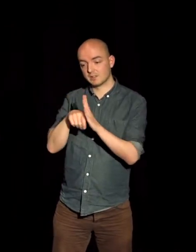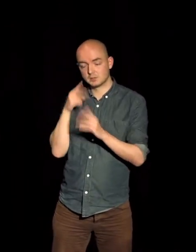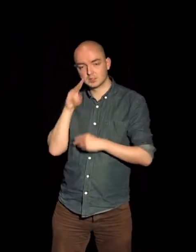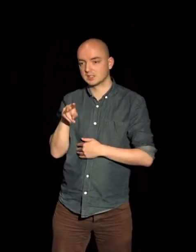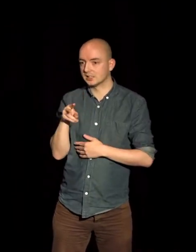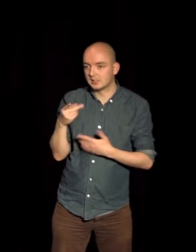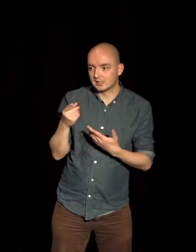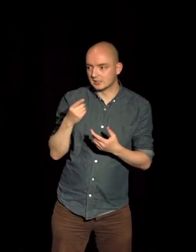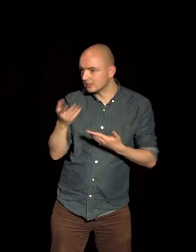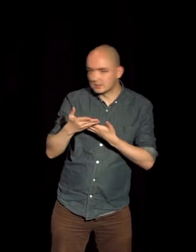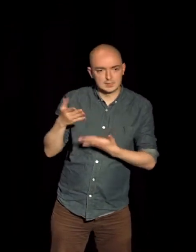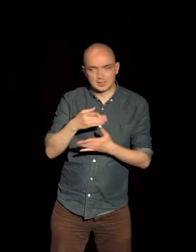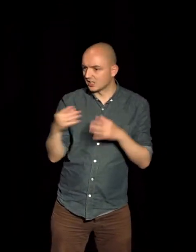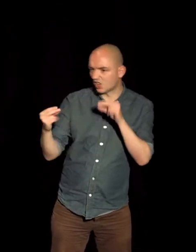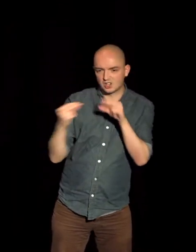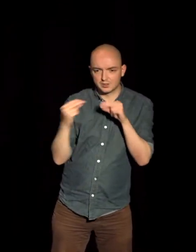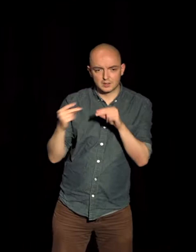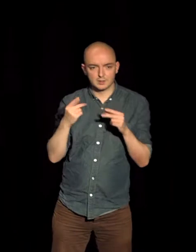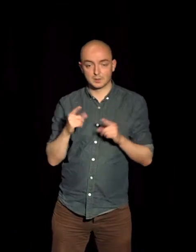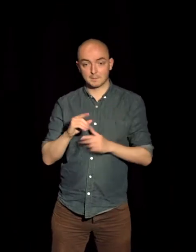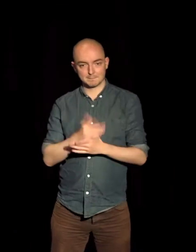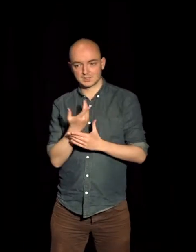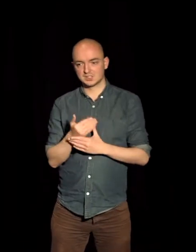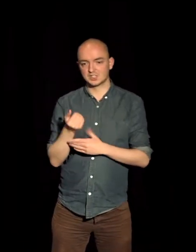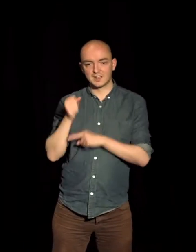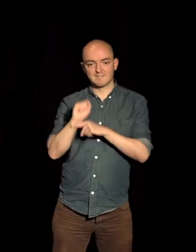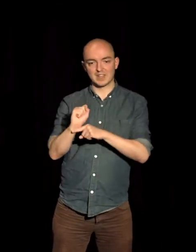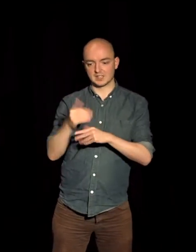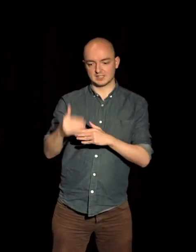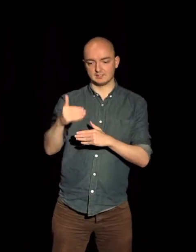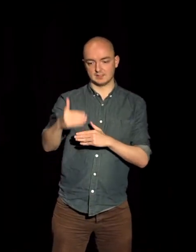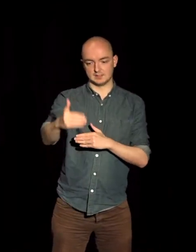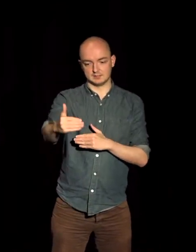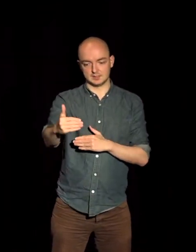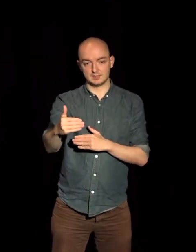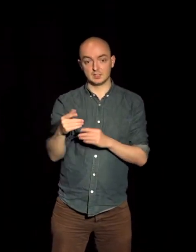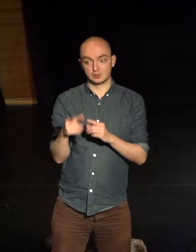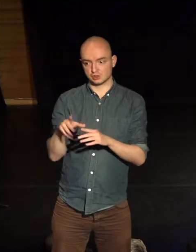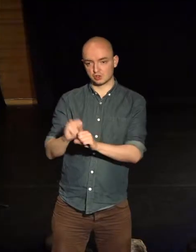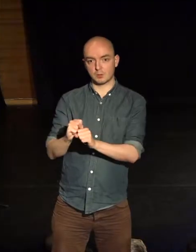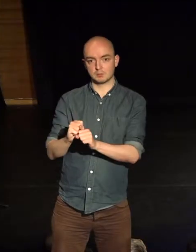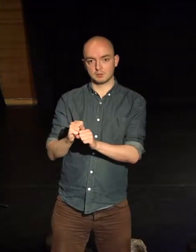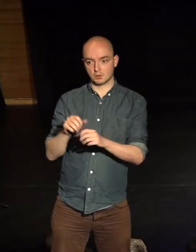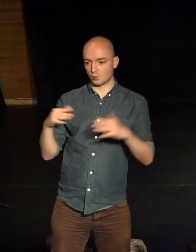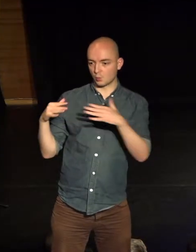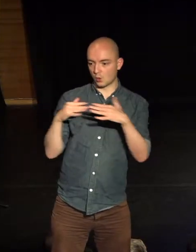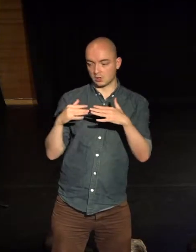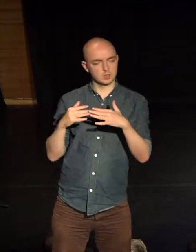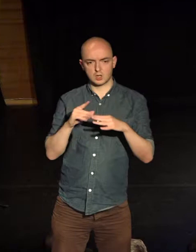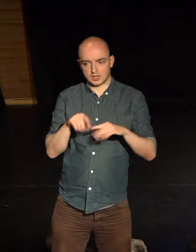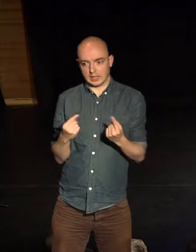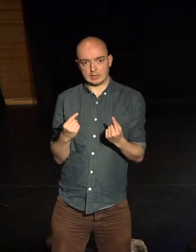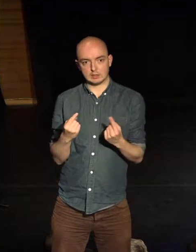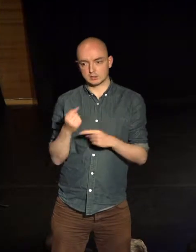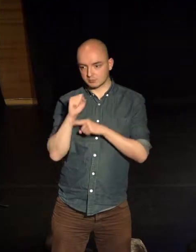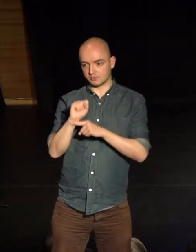and fail-safes and fail-safes, so that you could not go to war by accident. And yet it all goes horribly wrong. And this is a classic kind of